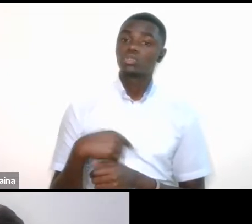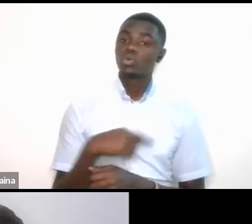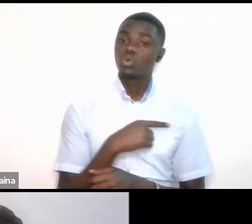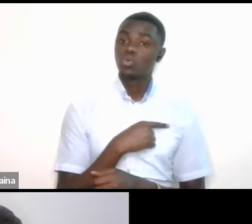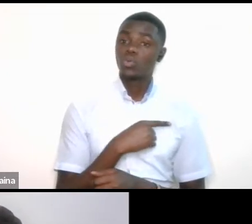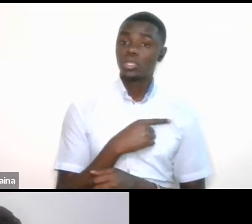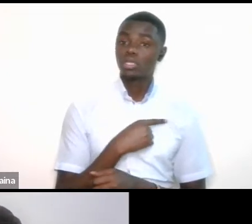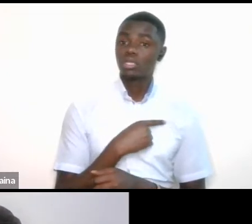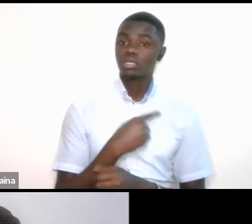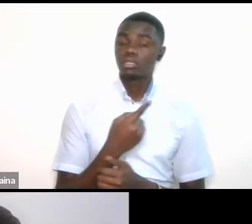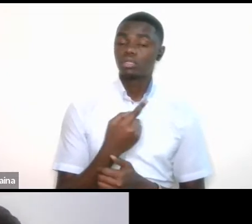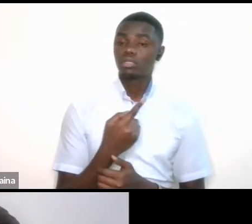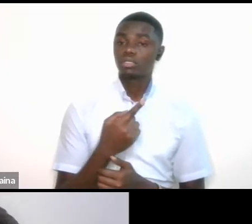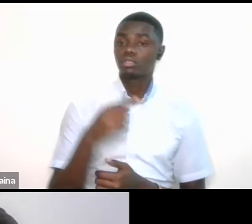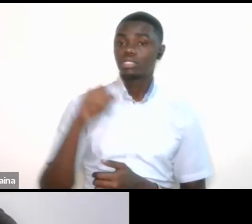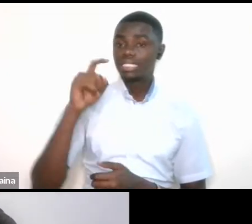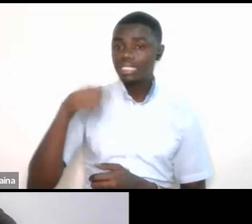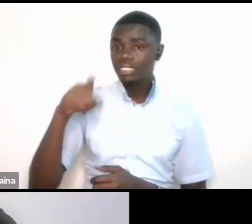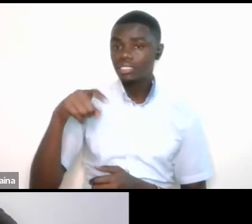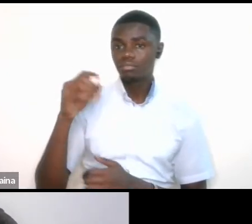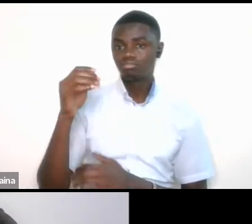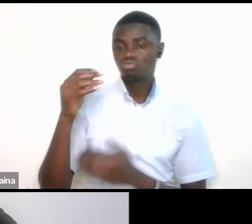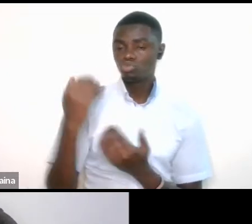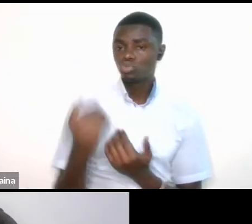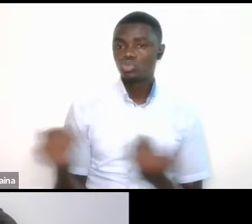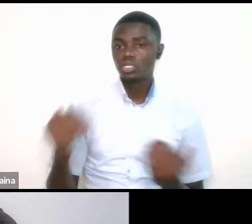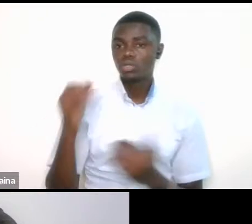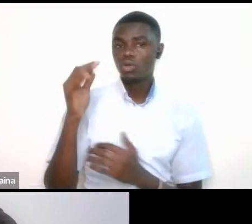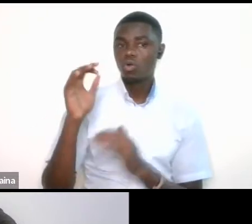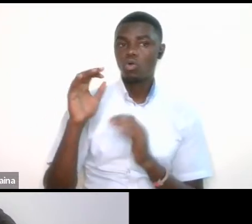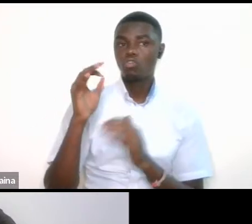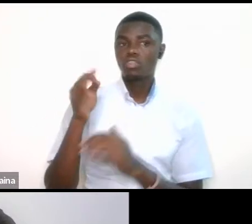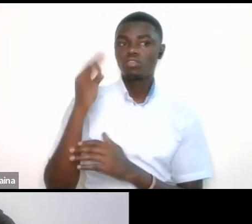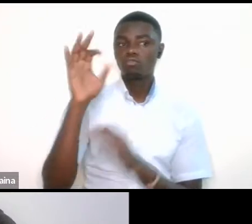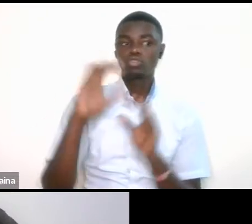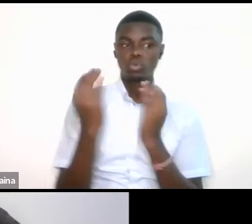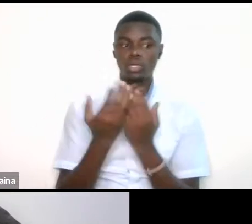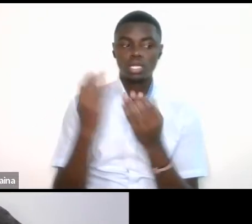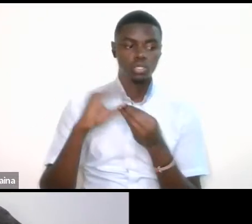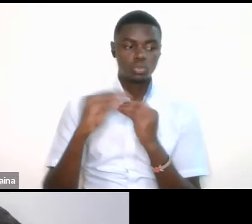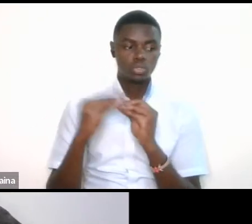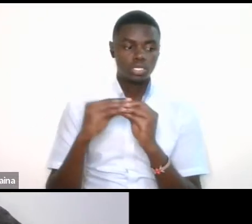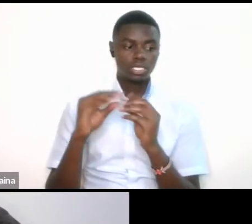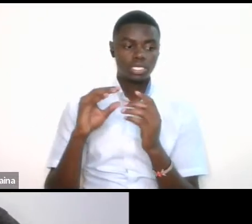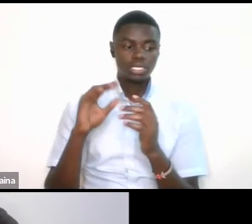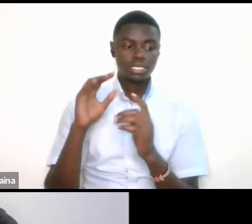world to create an environment that